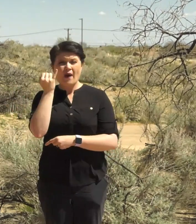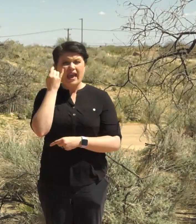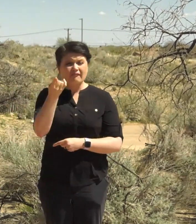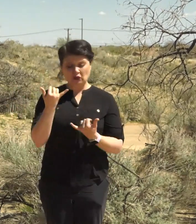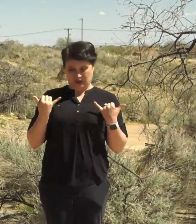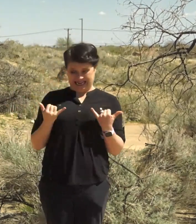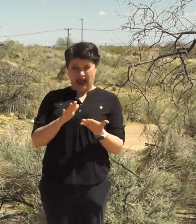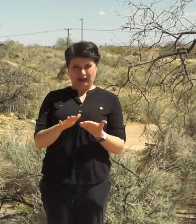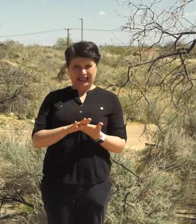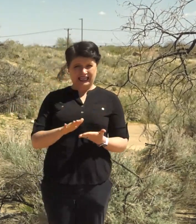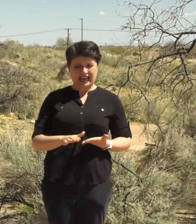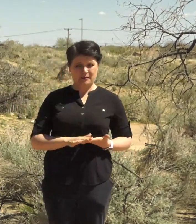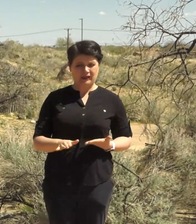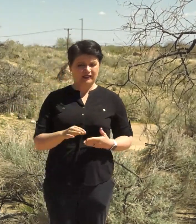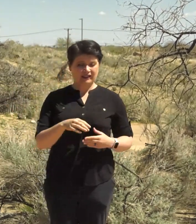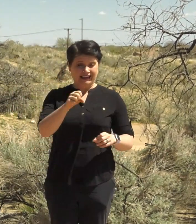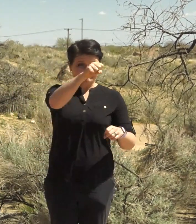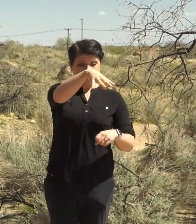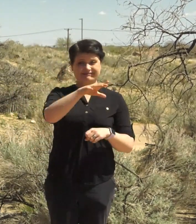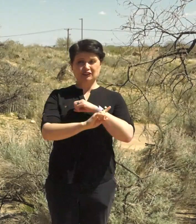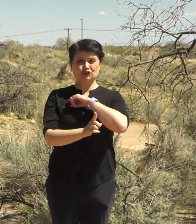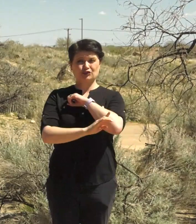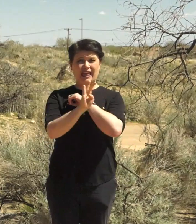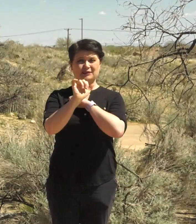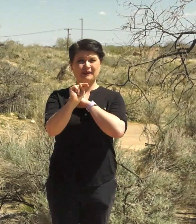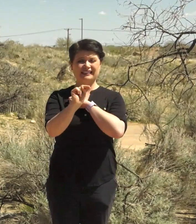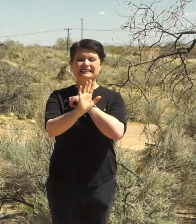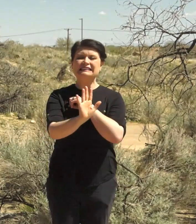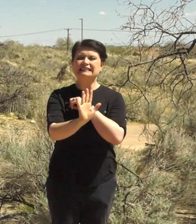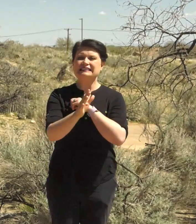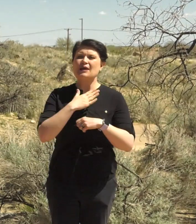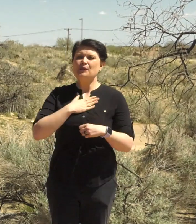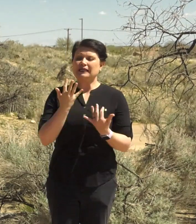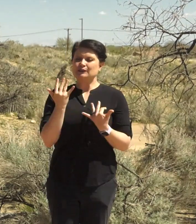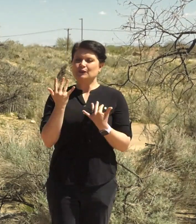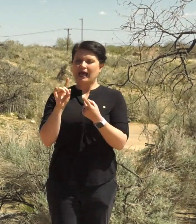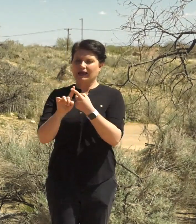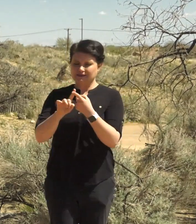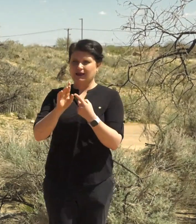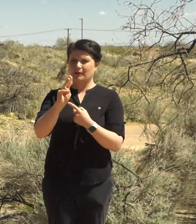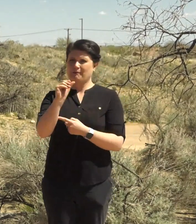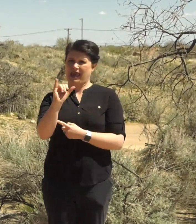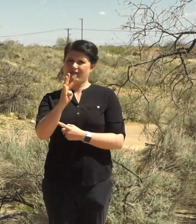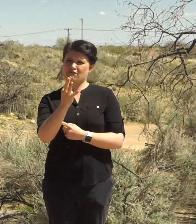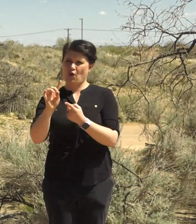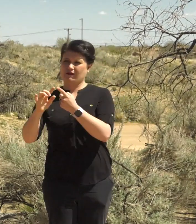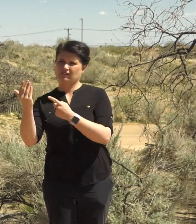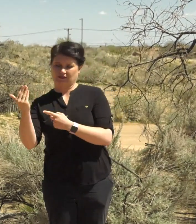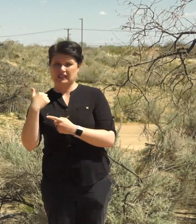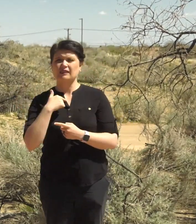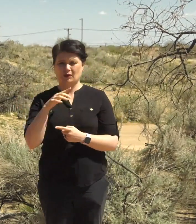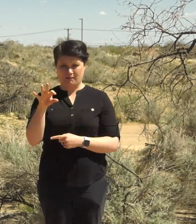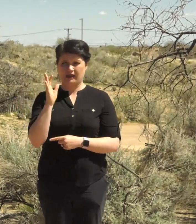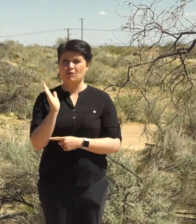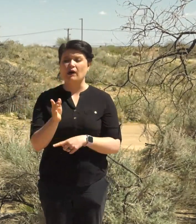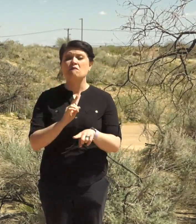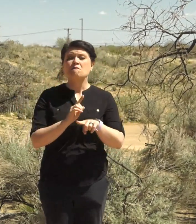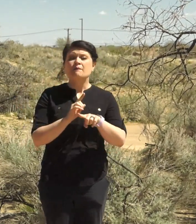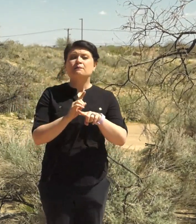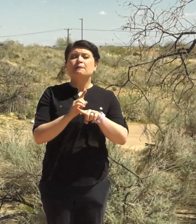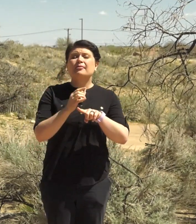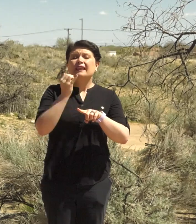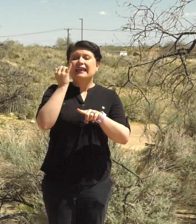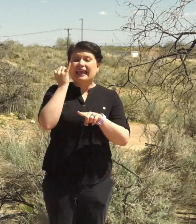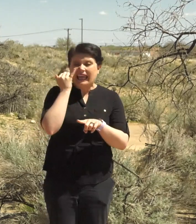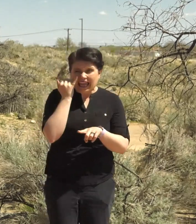waste until the green waste cleanup, we'd appreciate it if you did. But if you need to go to our convenience centers, just know that they are open. However, it is taking